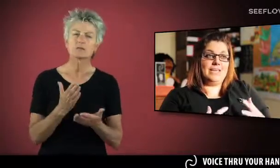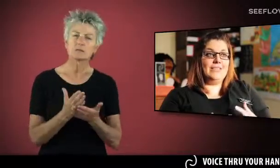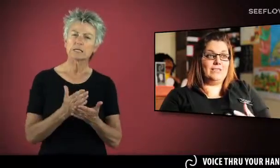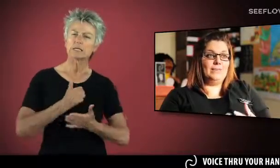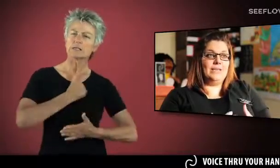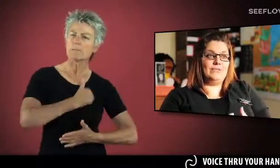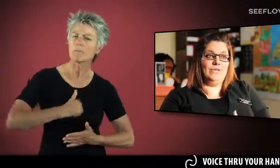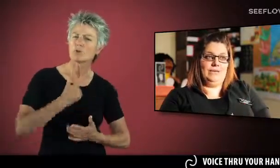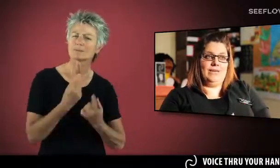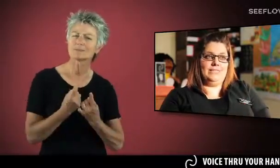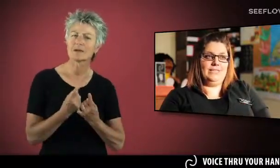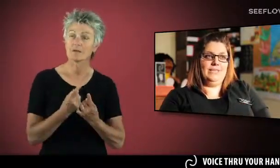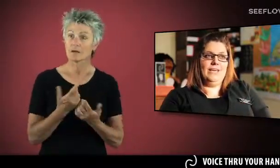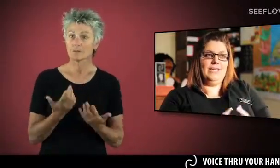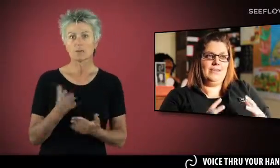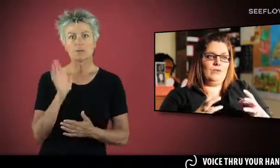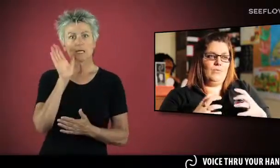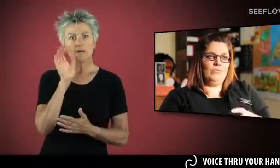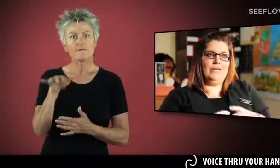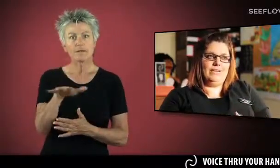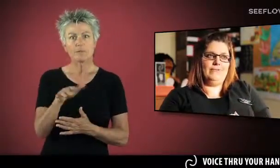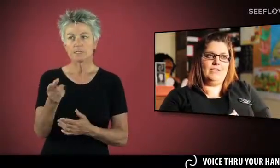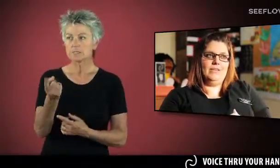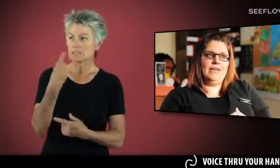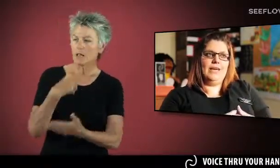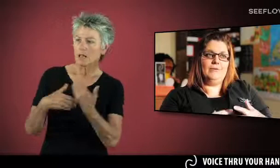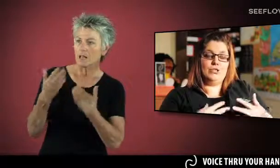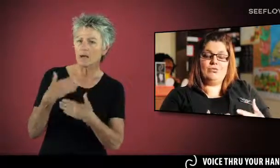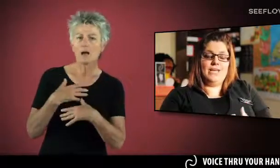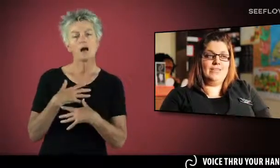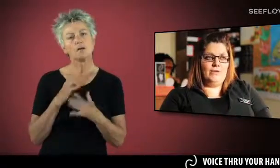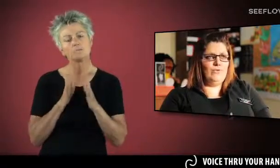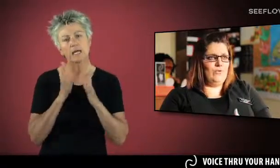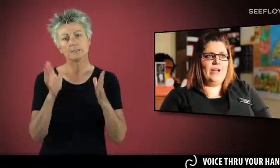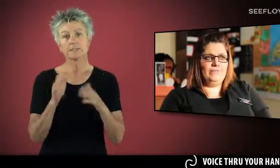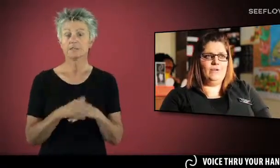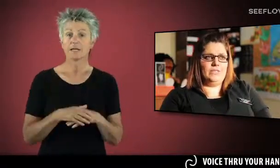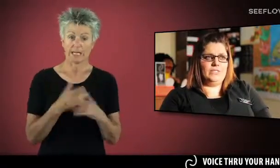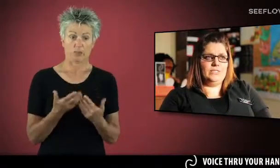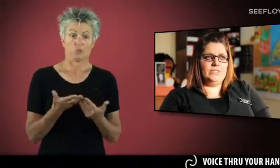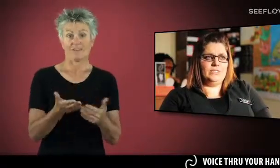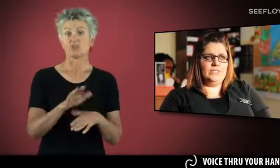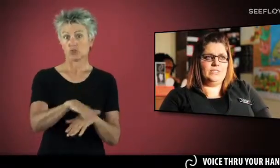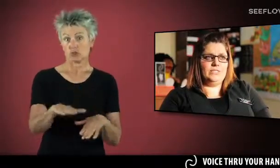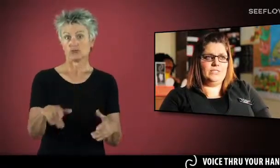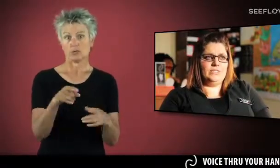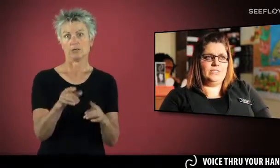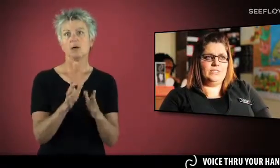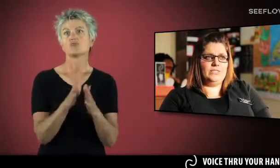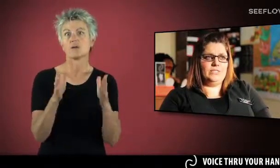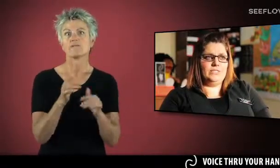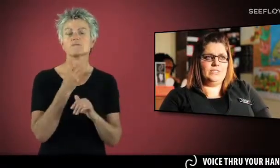families say that to me, it's really amazing, and that we're really giving children out there a real great voice.